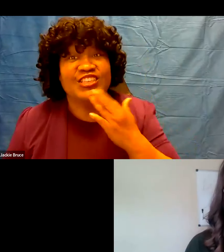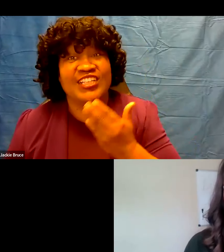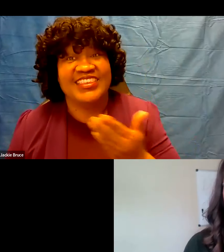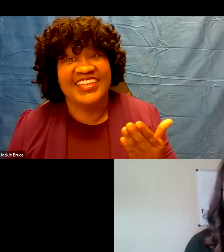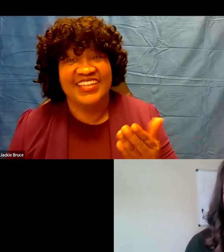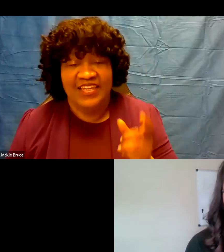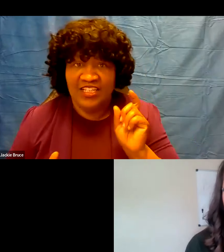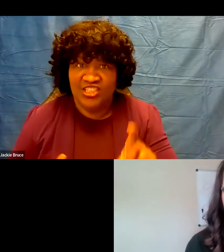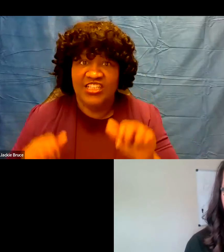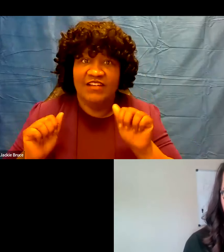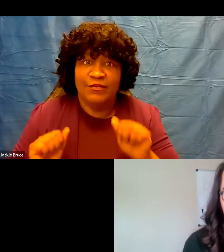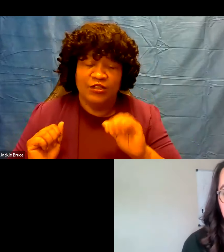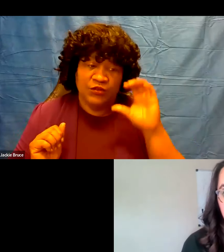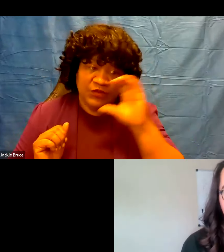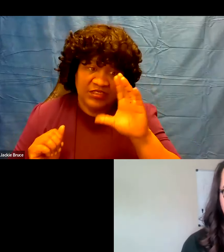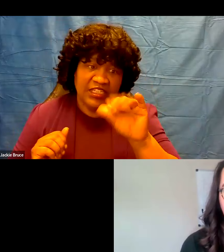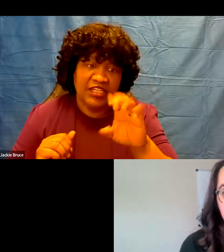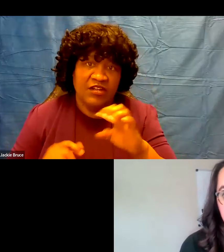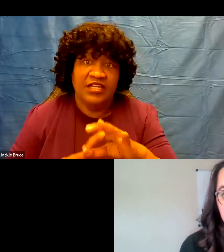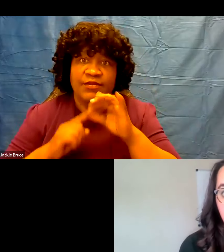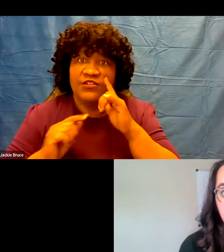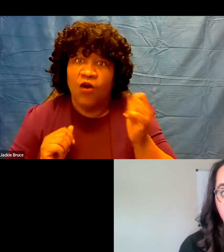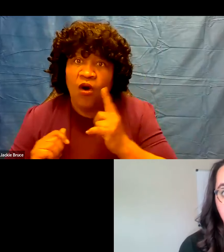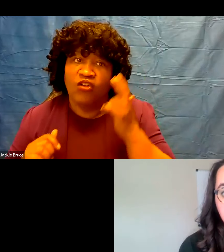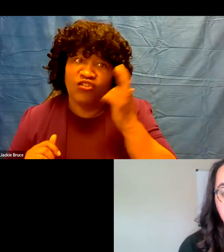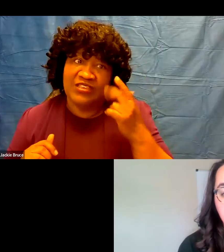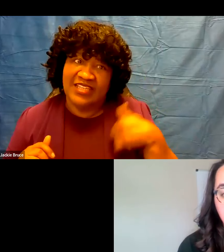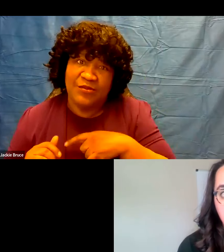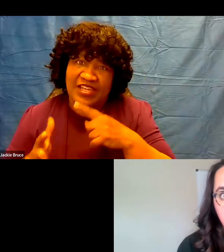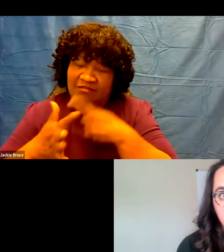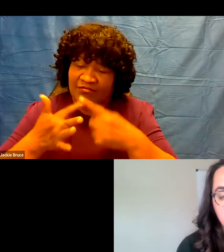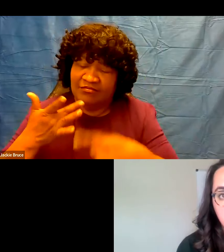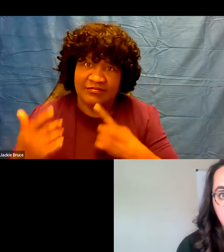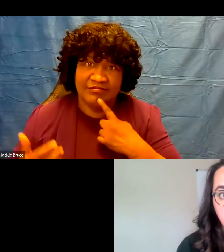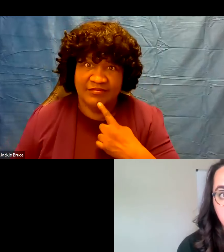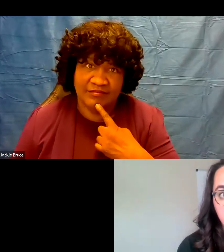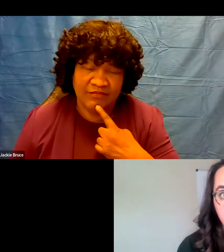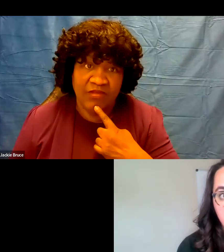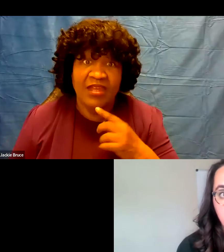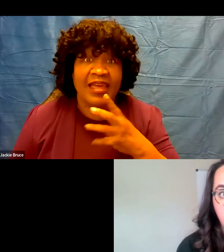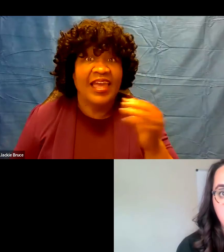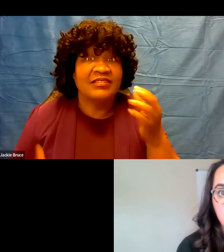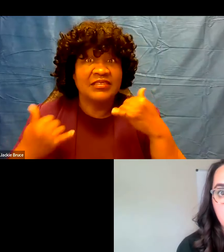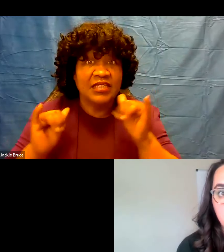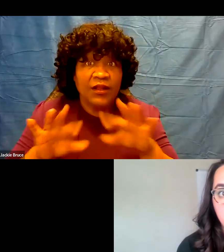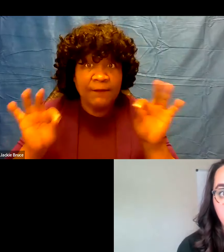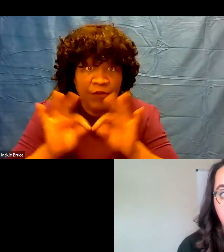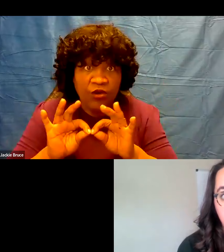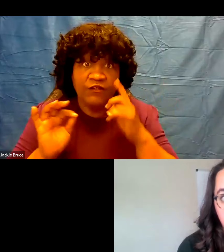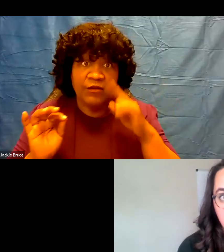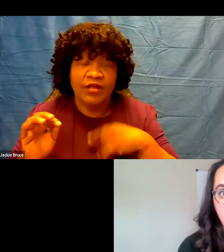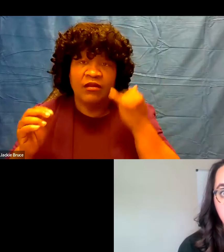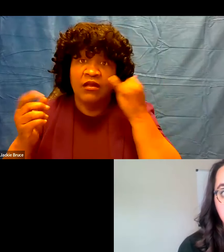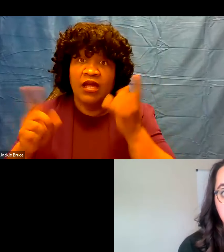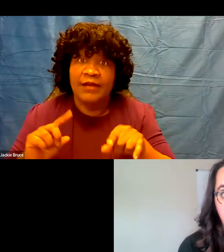have the ability to seek care, especially for all the reasons that we have outlined. And it's still very important to me that if you are